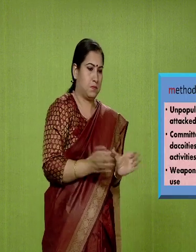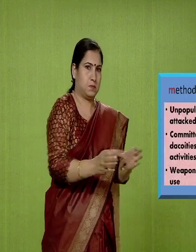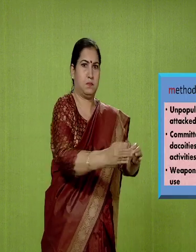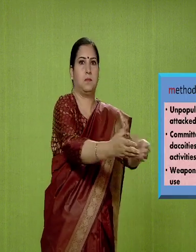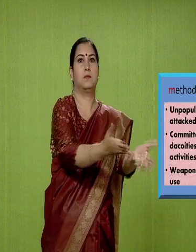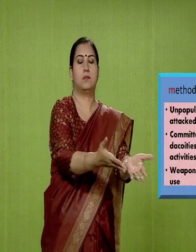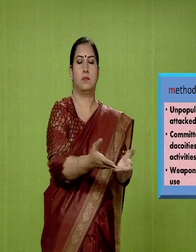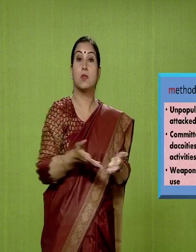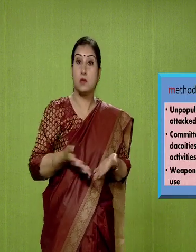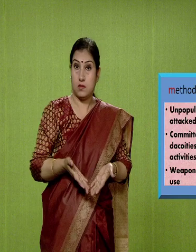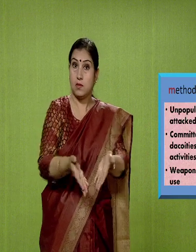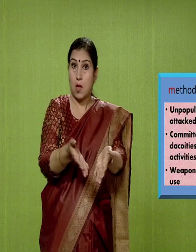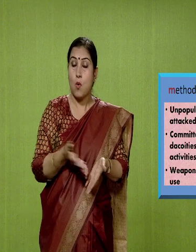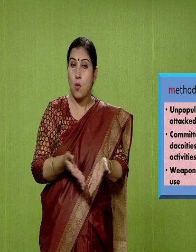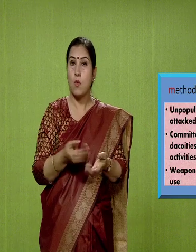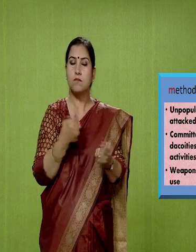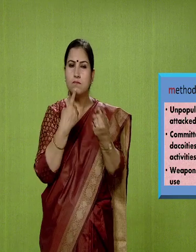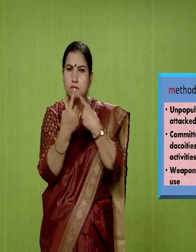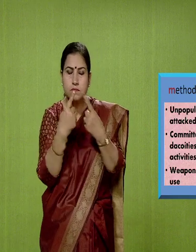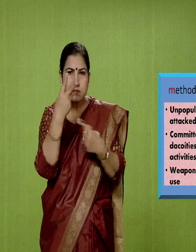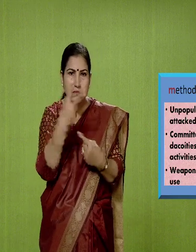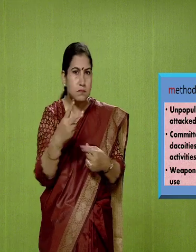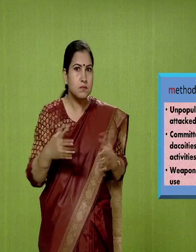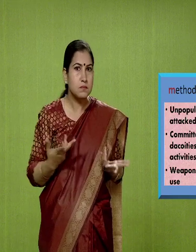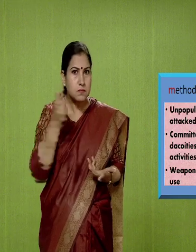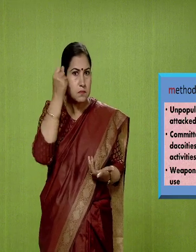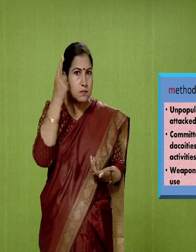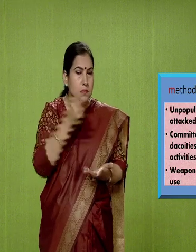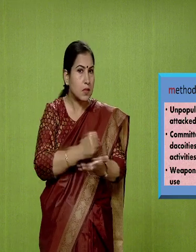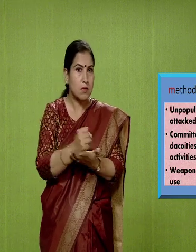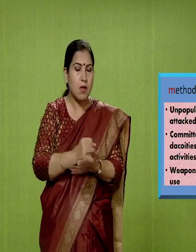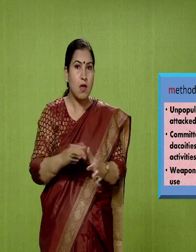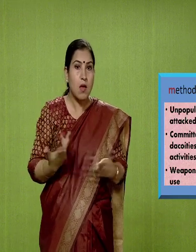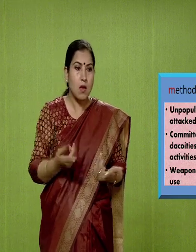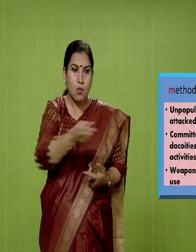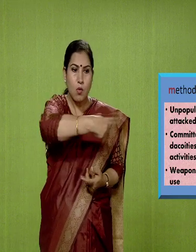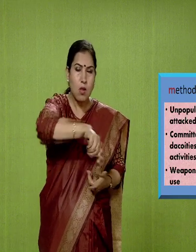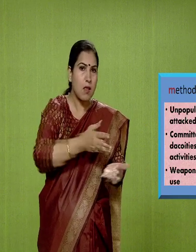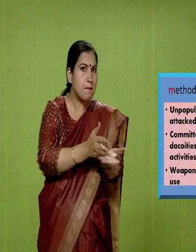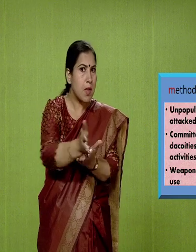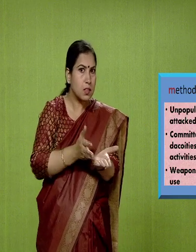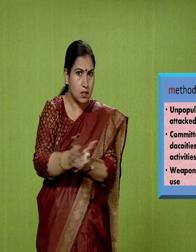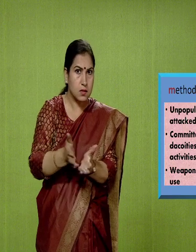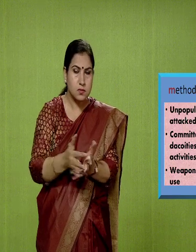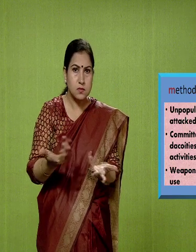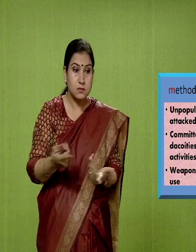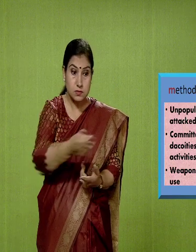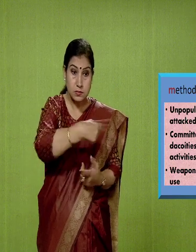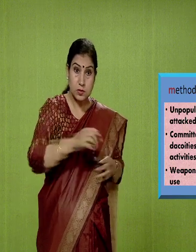Now let us try to understand about the methods adopted by these